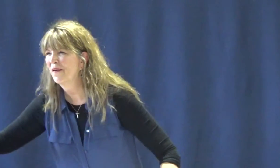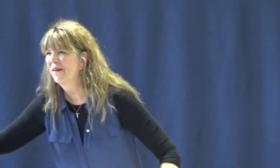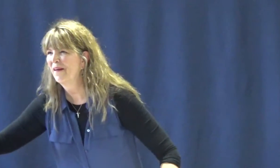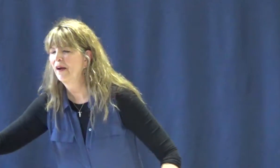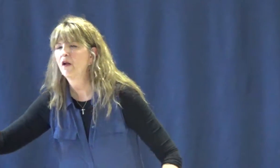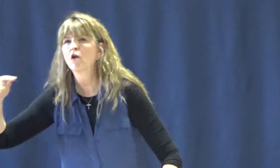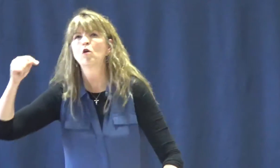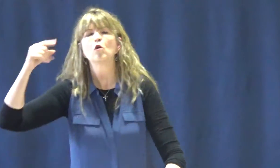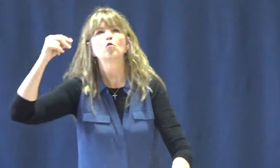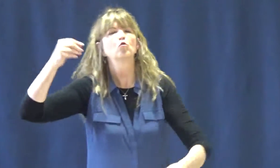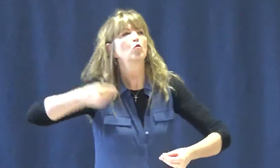better